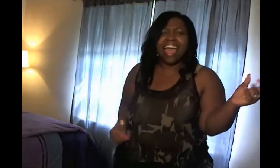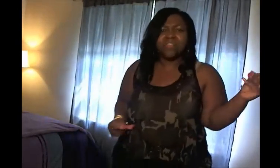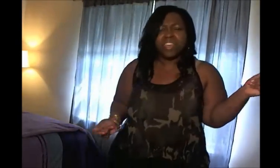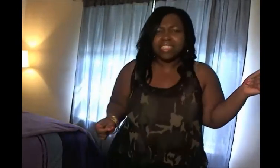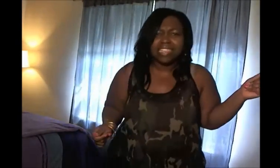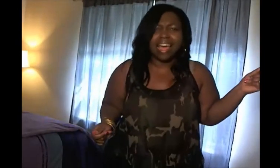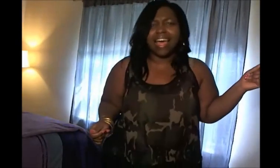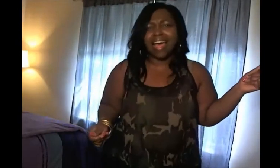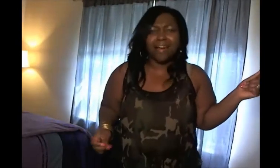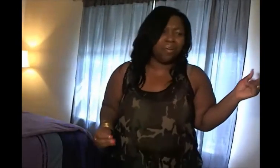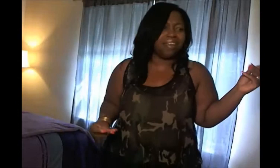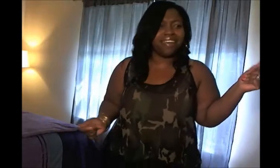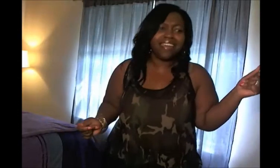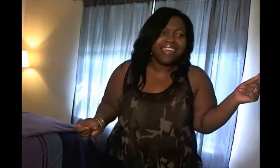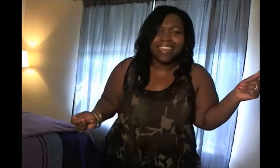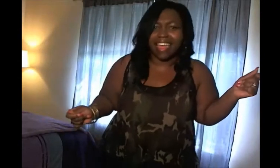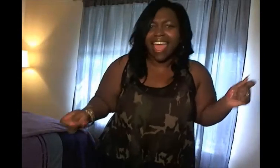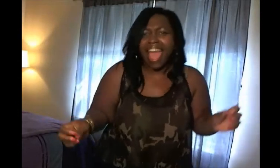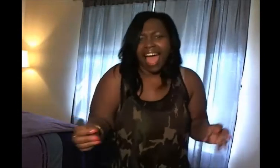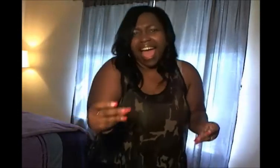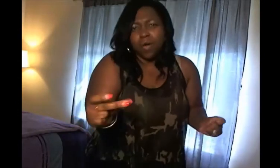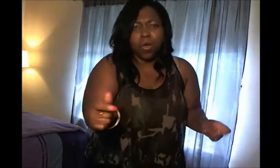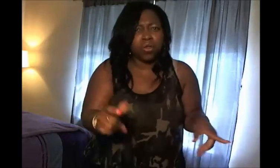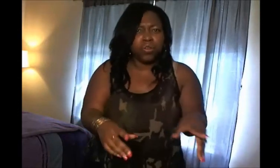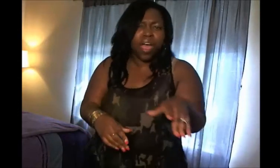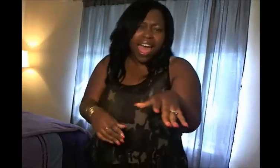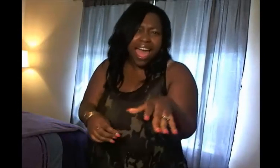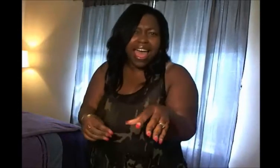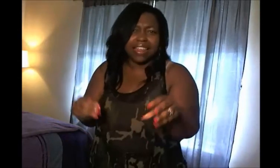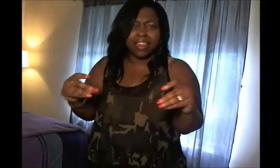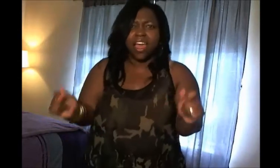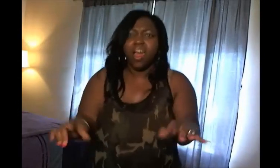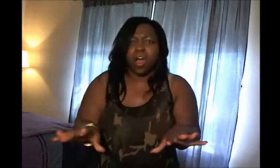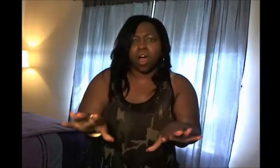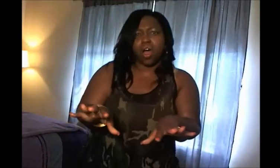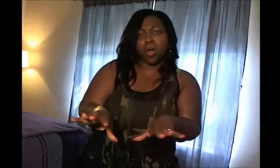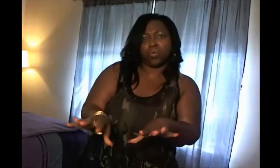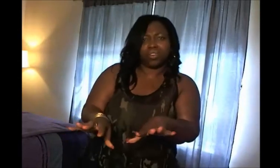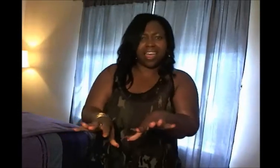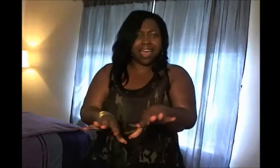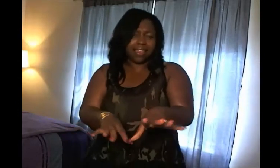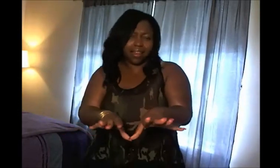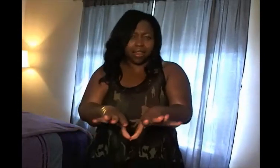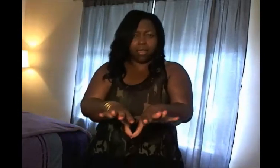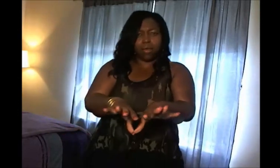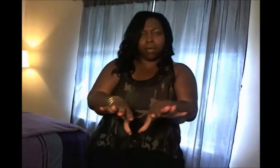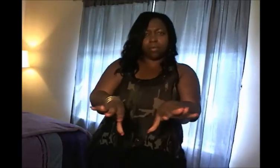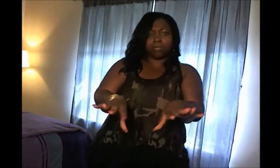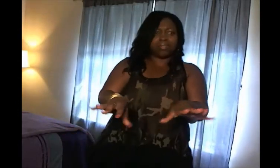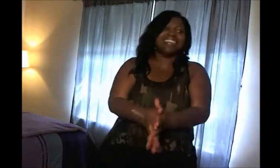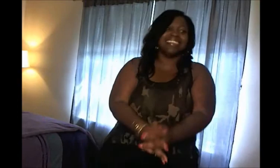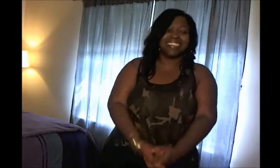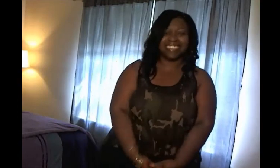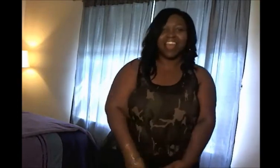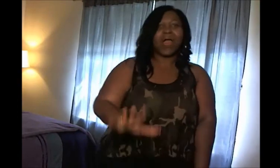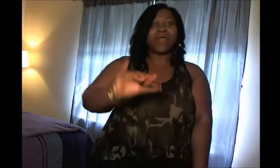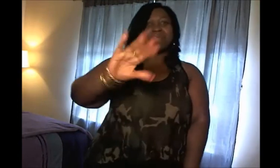Life is a highway. I want to ride it all night long. All right,